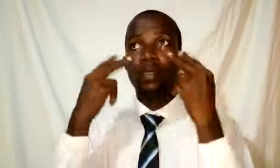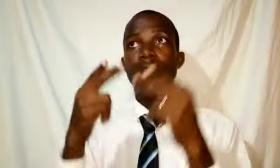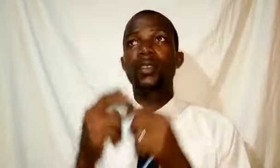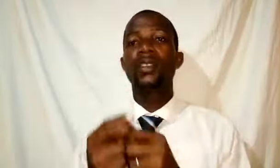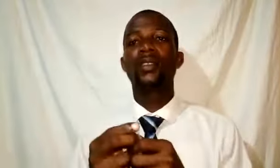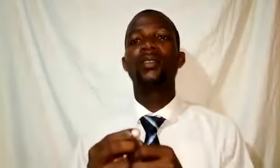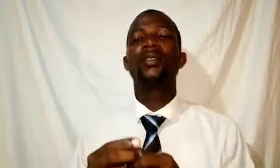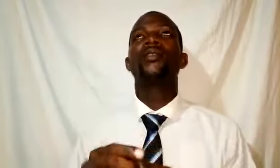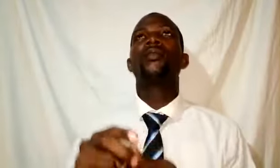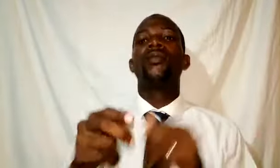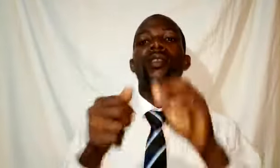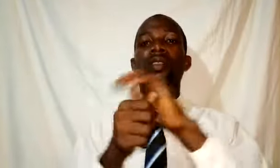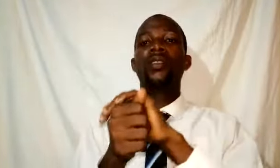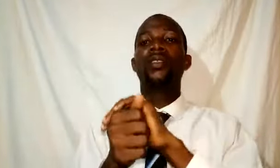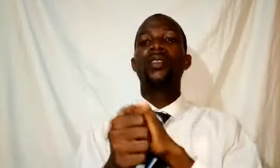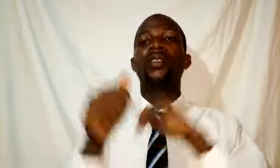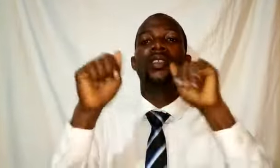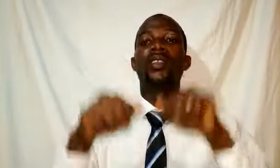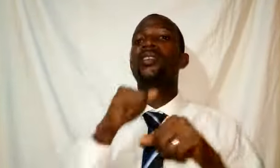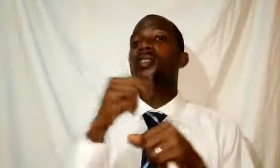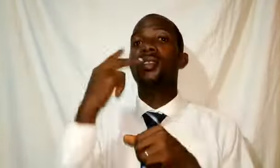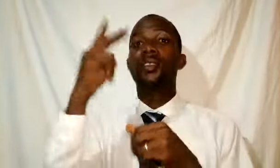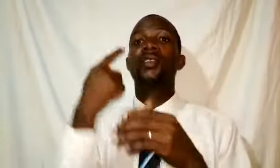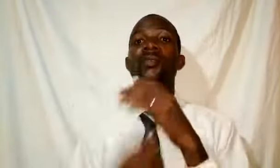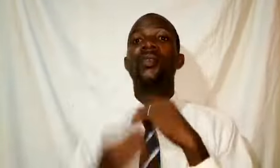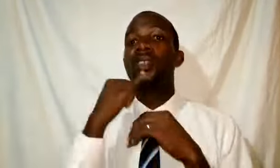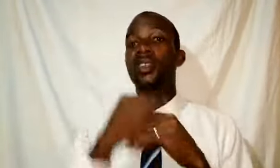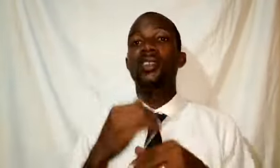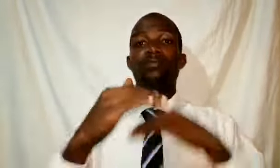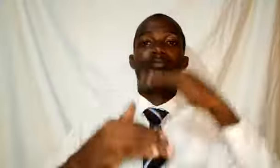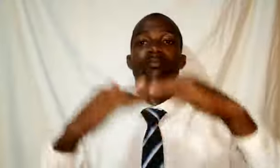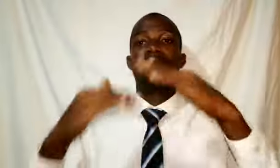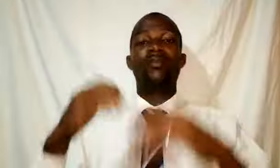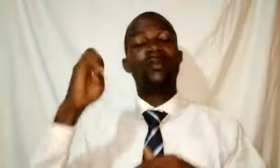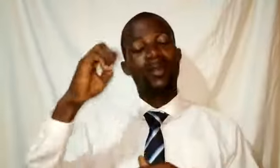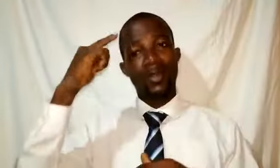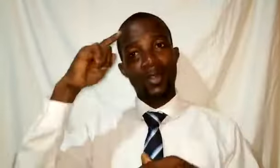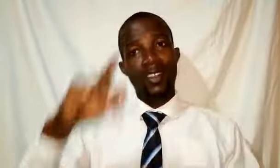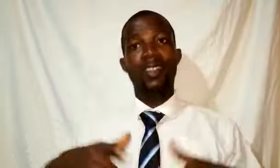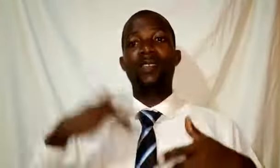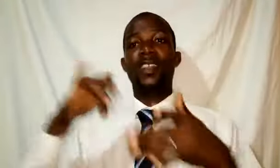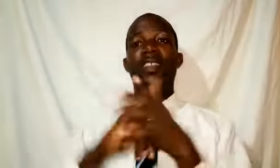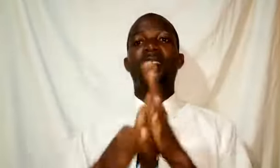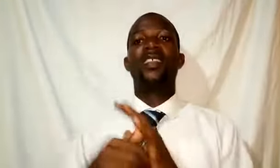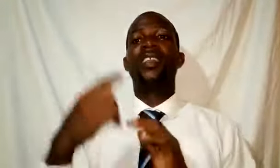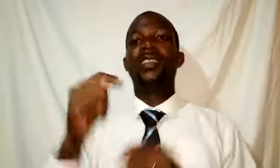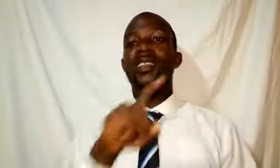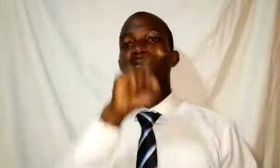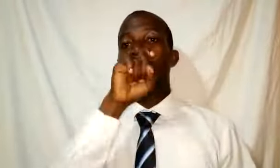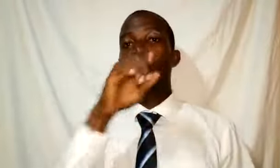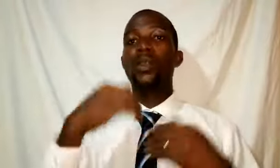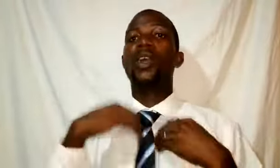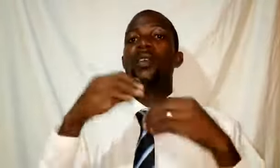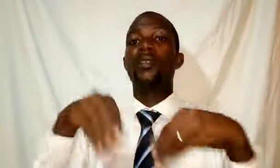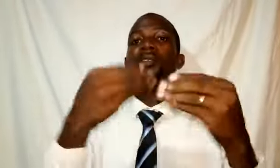Tortoise couldn't see what was being brought out, so he assumed that the eagle had given the right message to his wife.